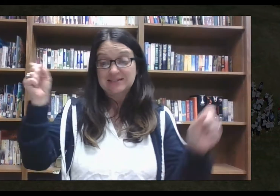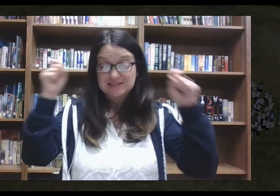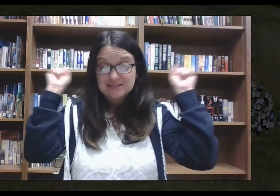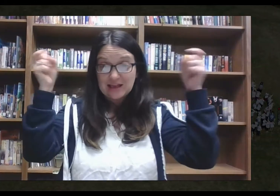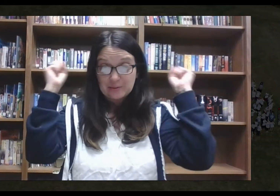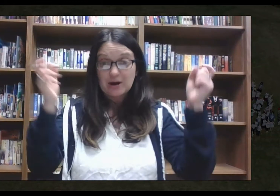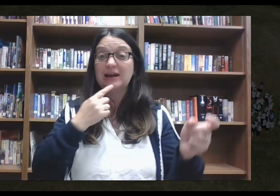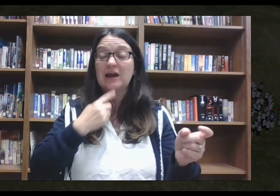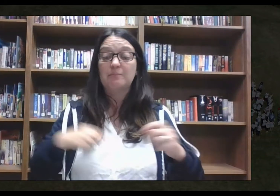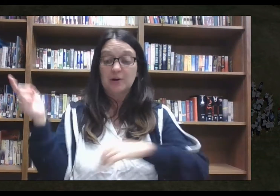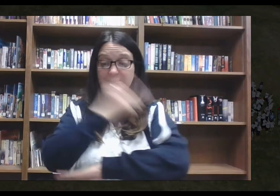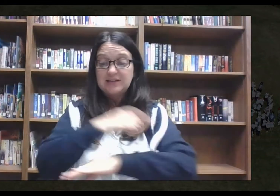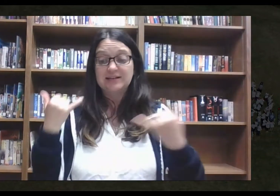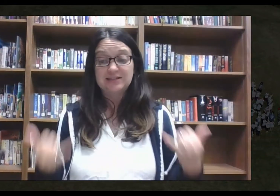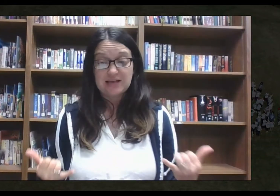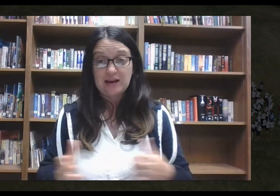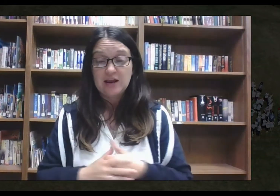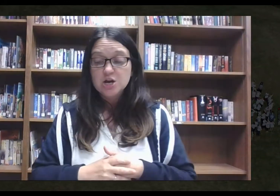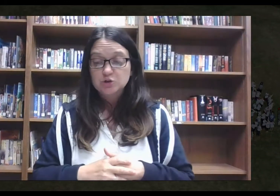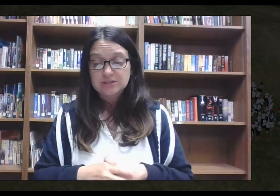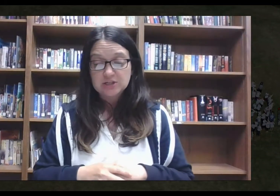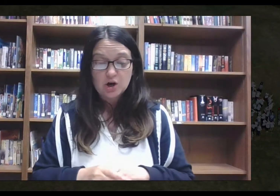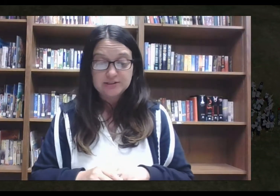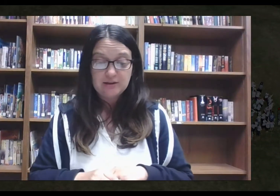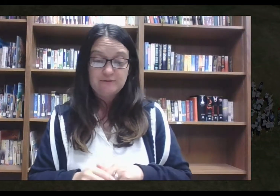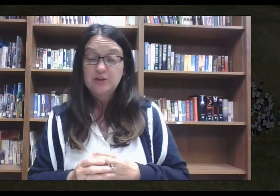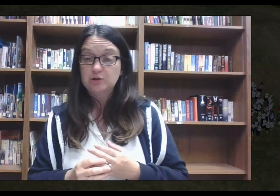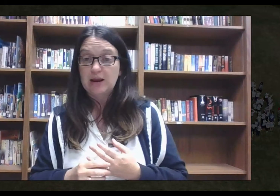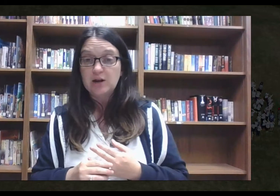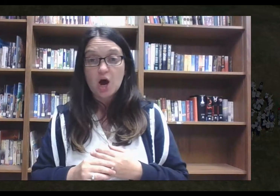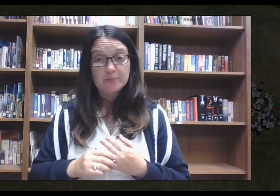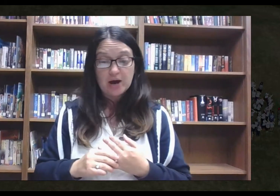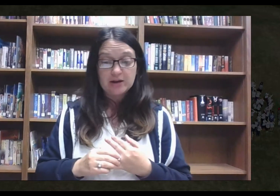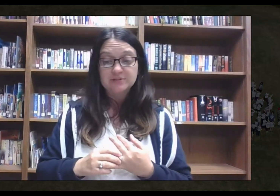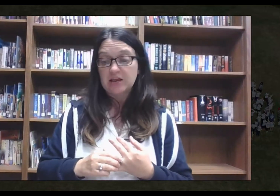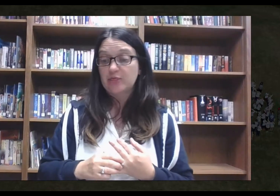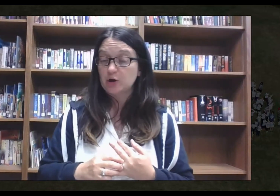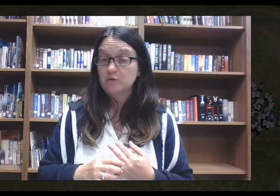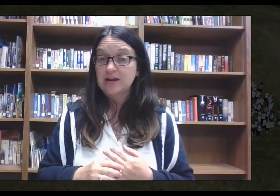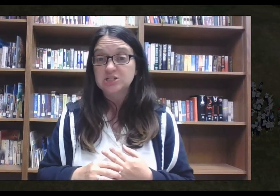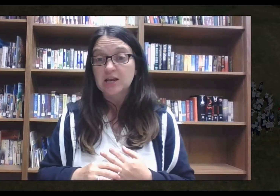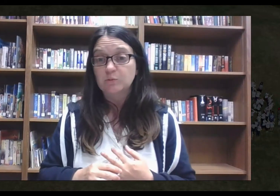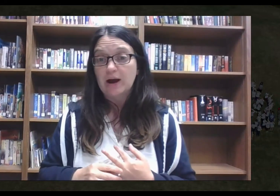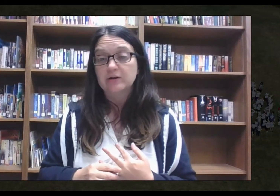Mustangs celebrating a birthday today. Tristan Caldill in fifth grade, Autumn Bonhams in third grade, Chase Widener